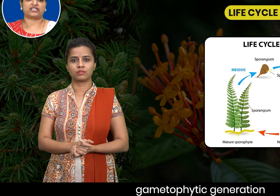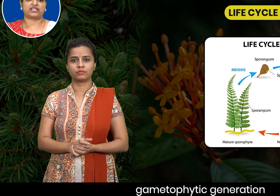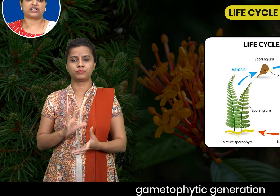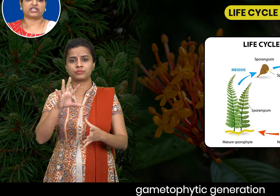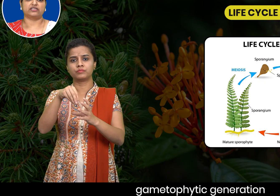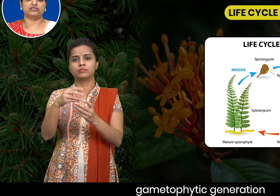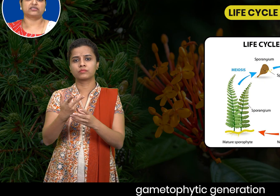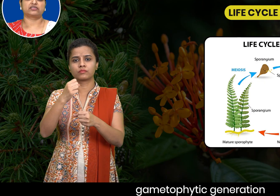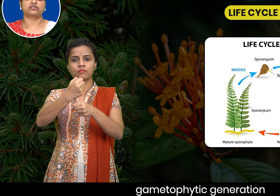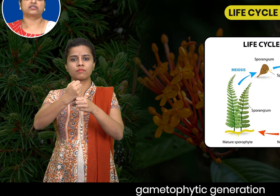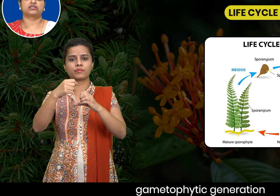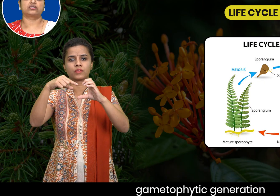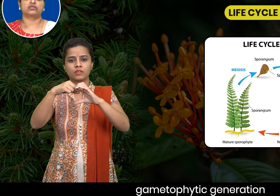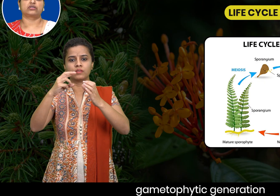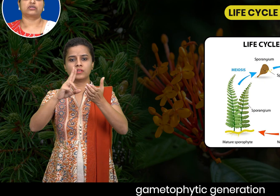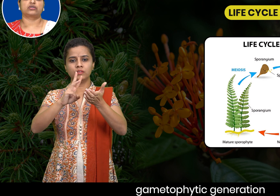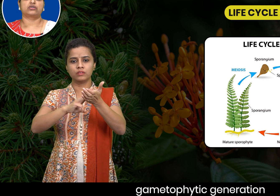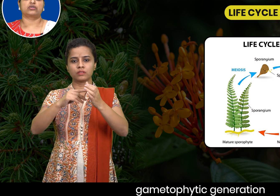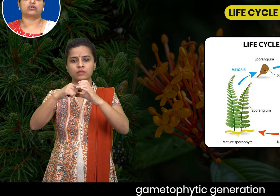gametophytic generation